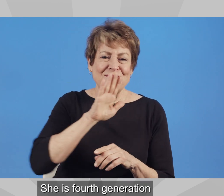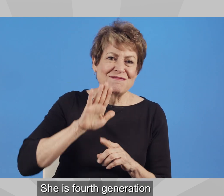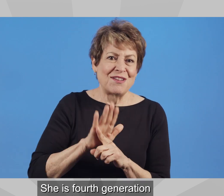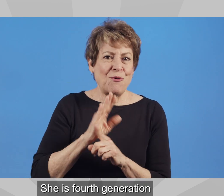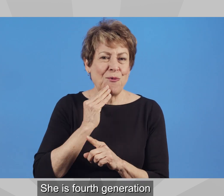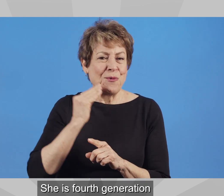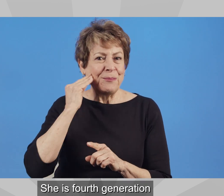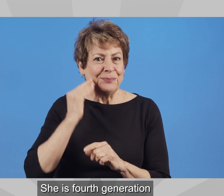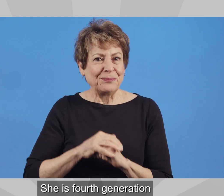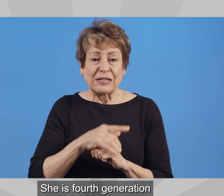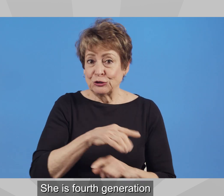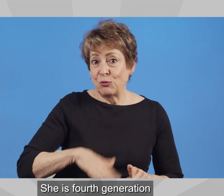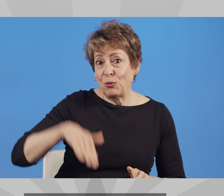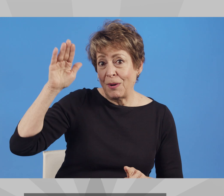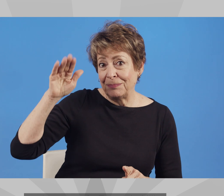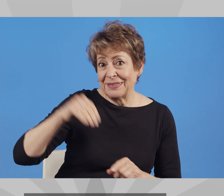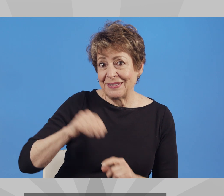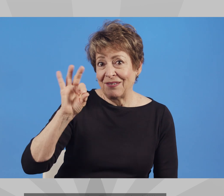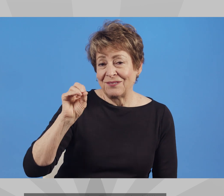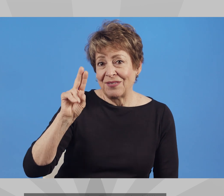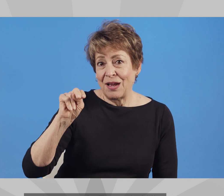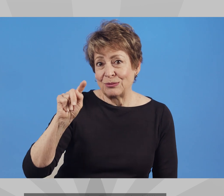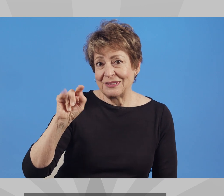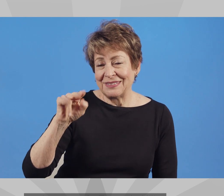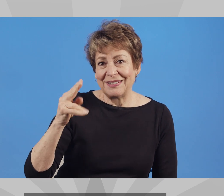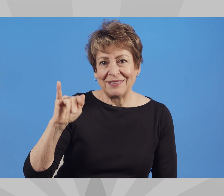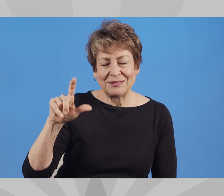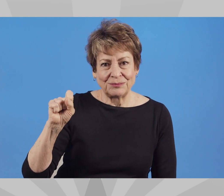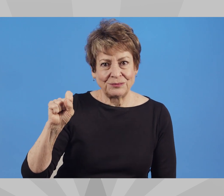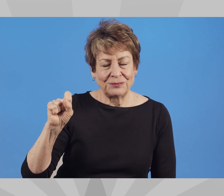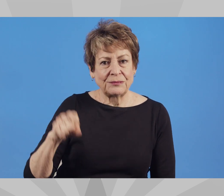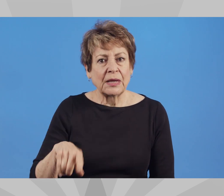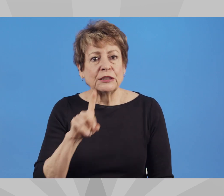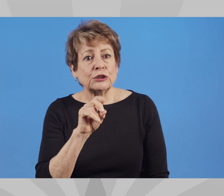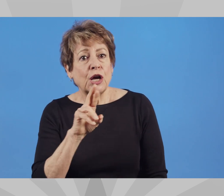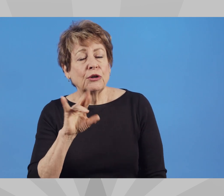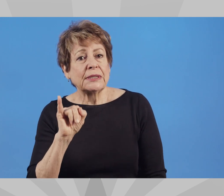fourth generation to call Arizona home and grew up in Fountain Hills.